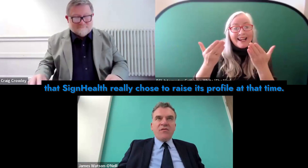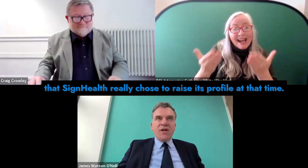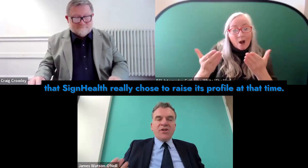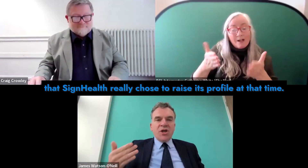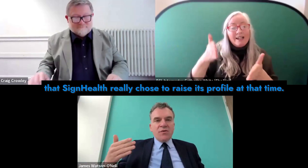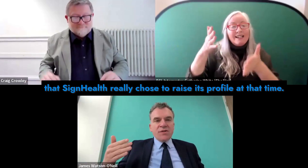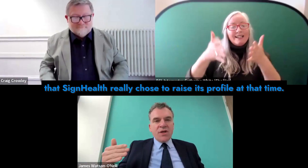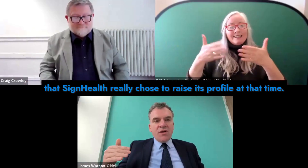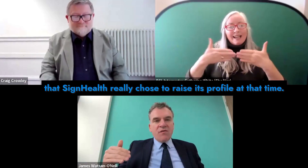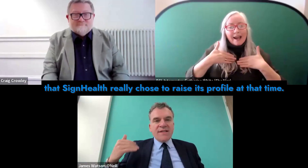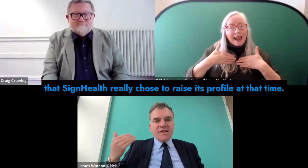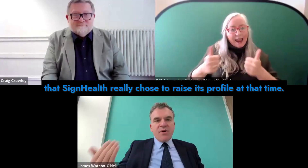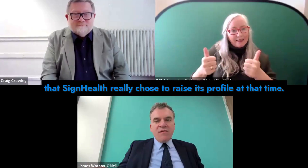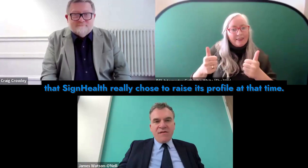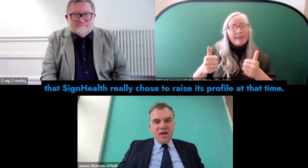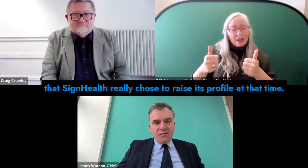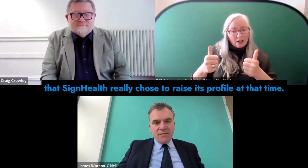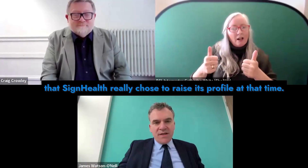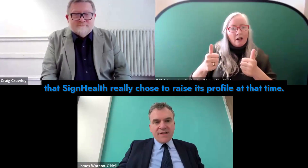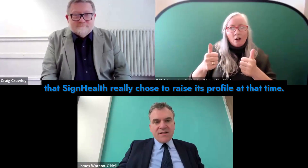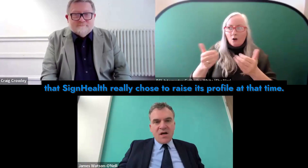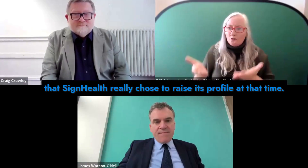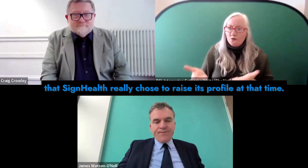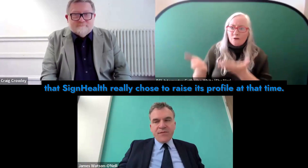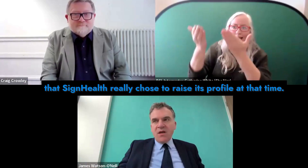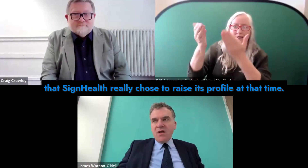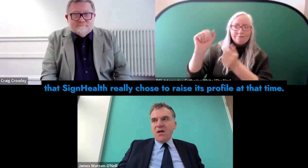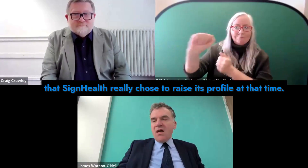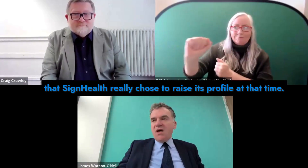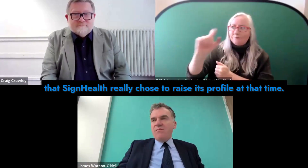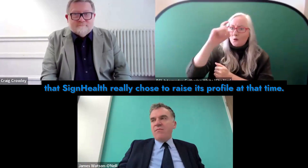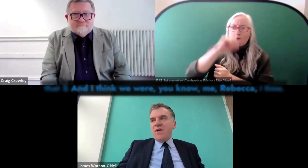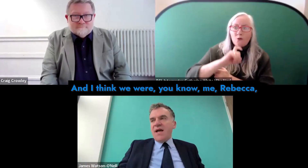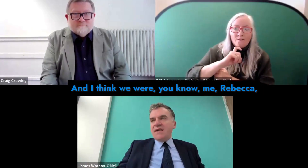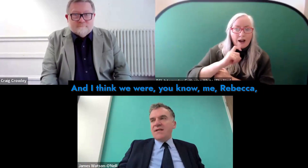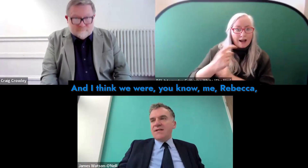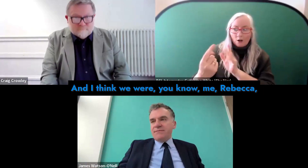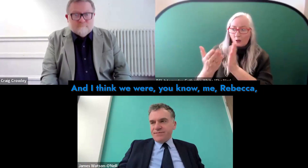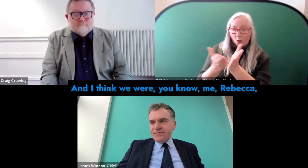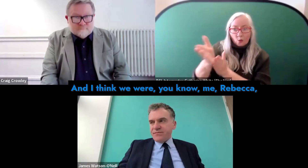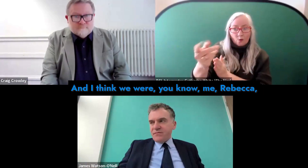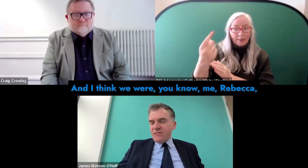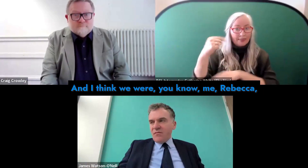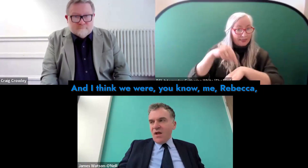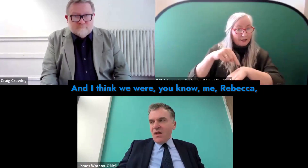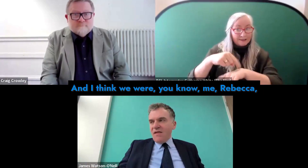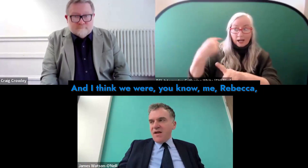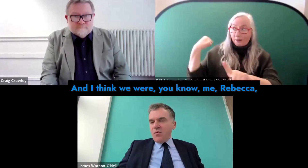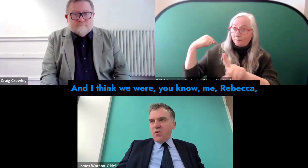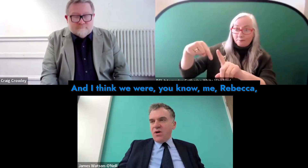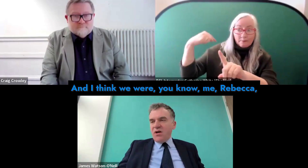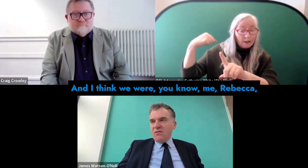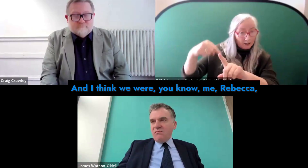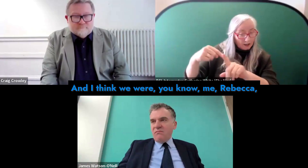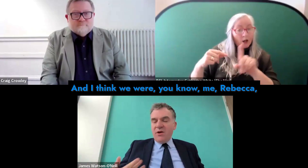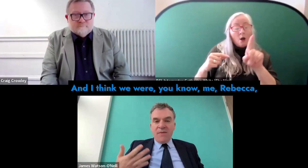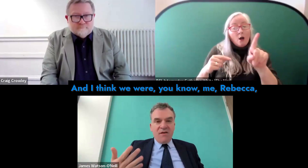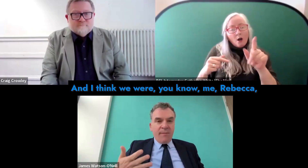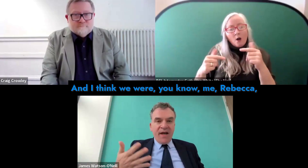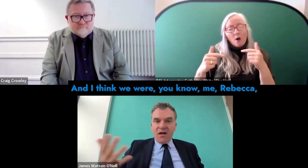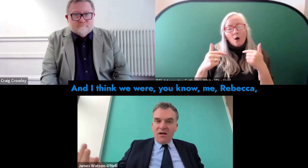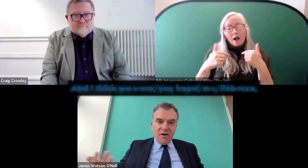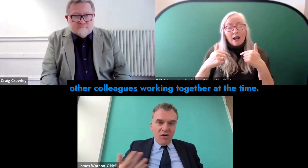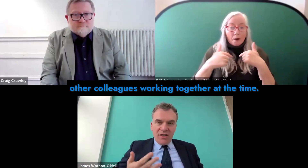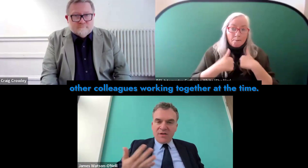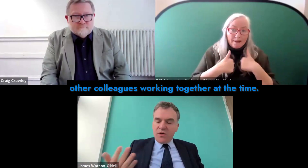Sign Health really chose to raise its profile at that time. And I think we were,